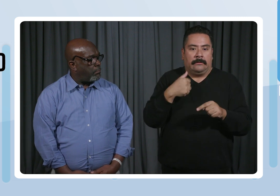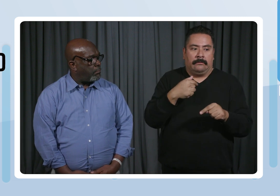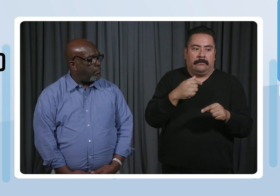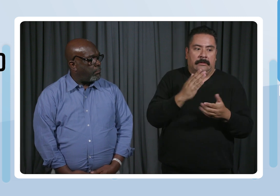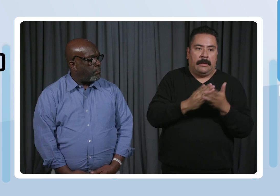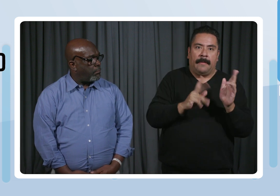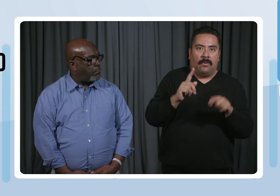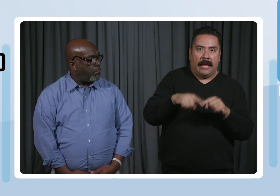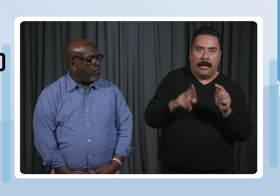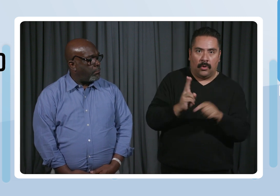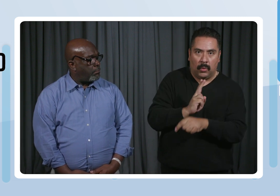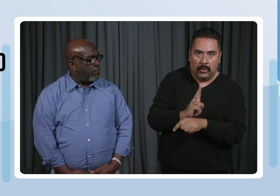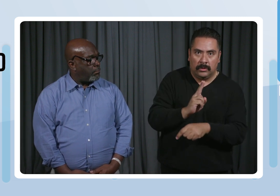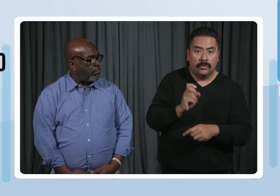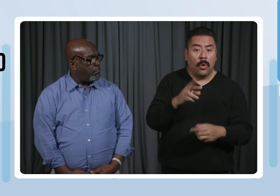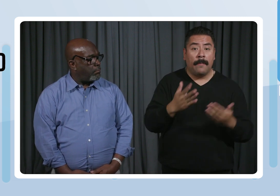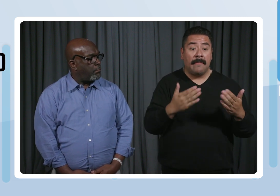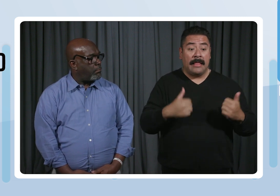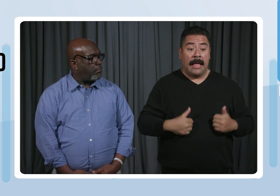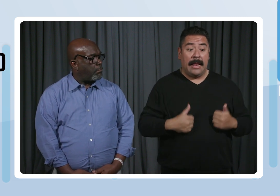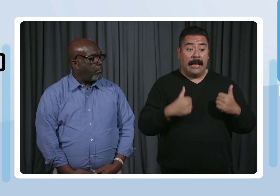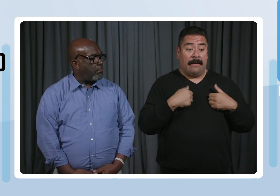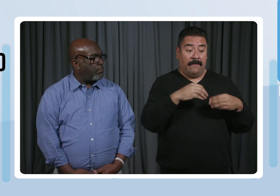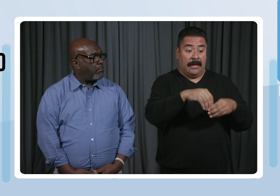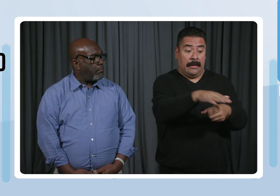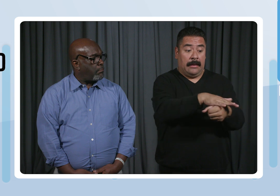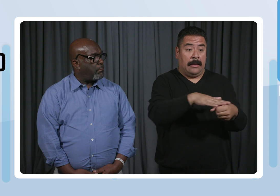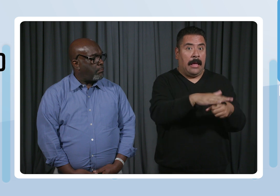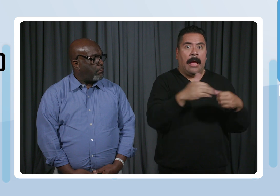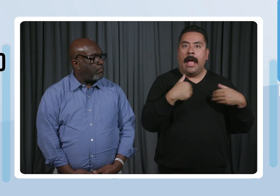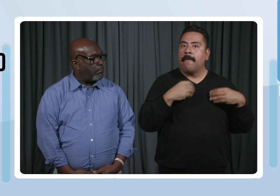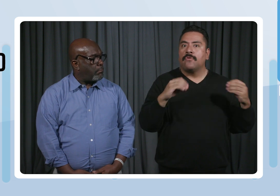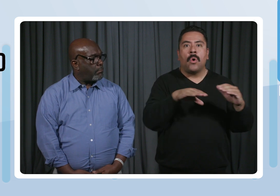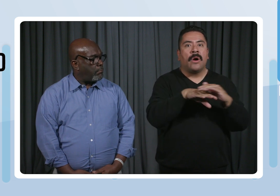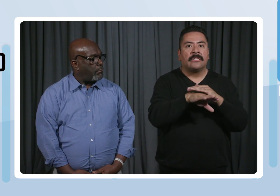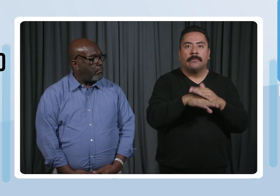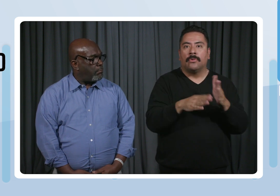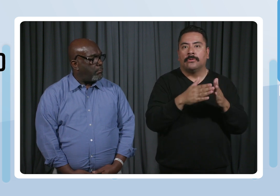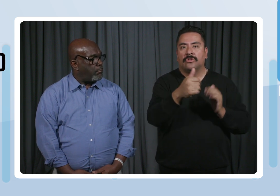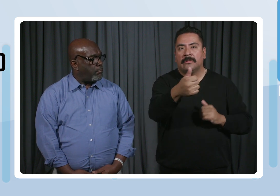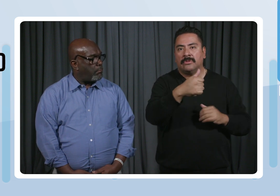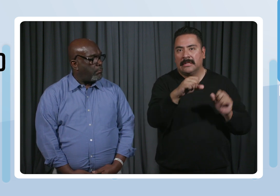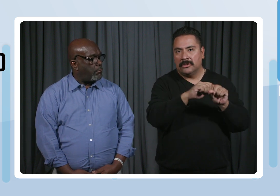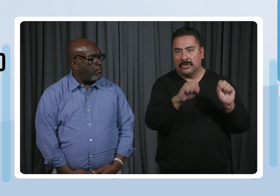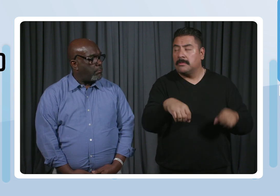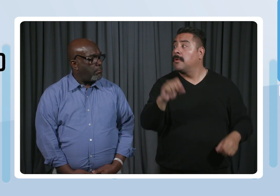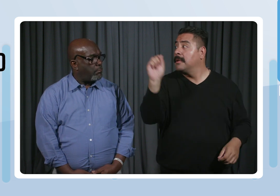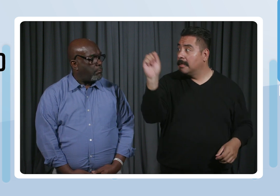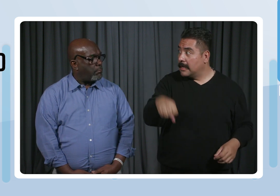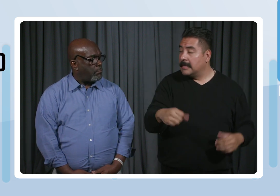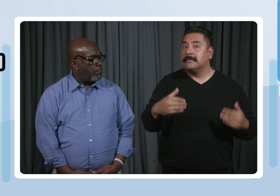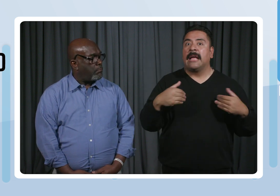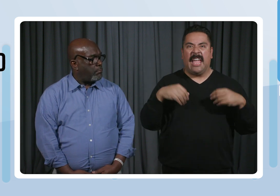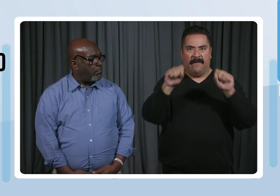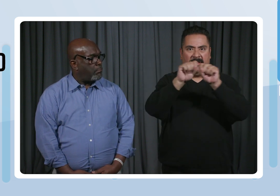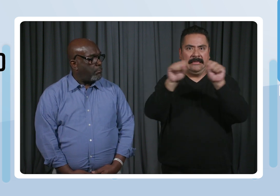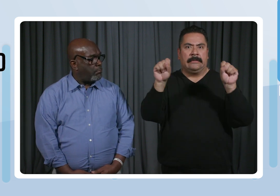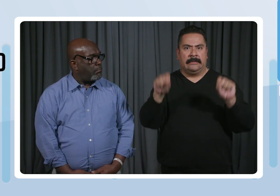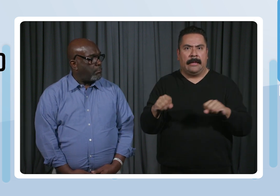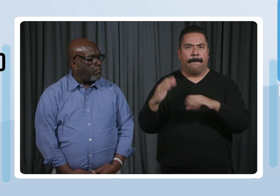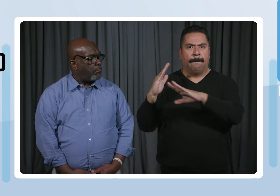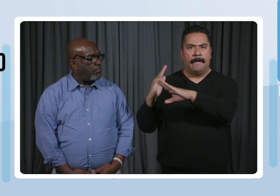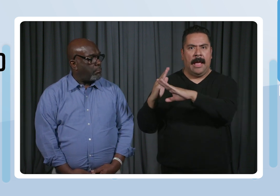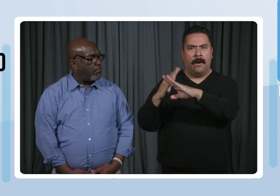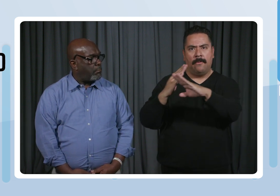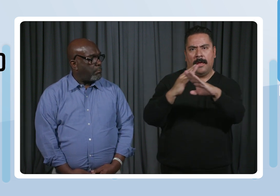usable, or they live in areas where there are no accessible transportation systems. So, yes, there's absolutely systemic barriers,